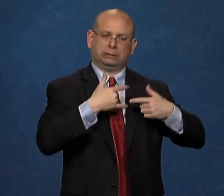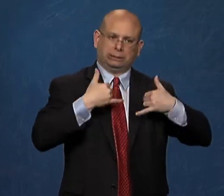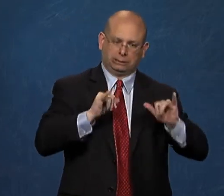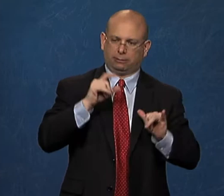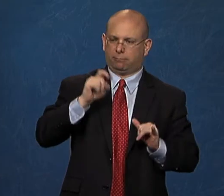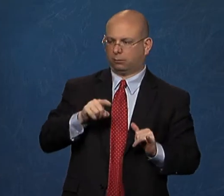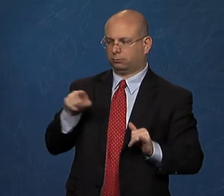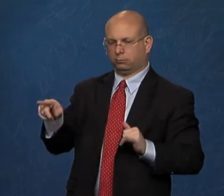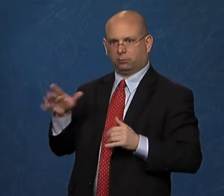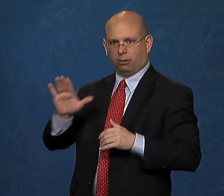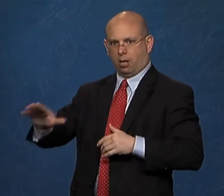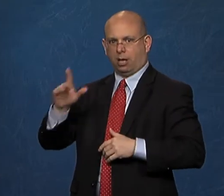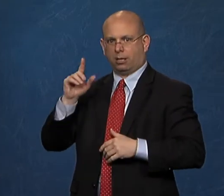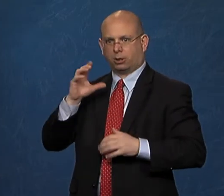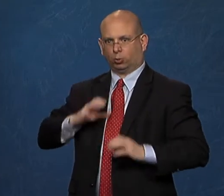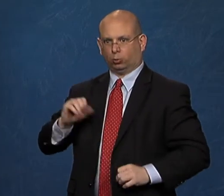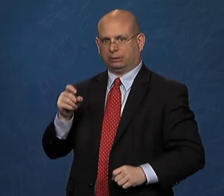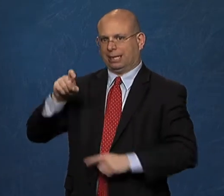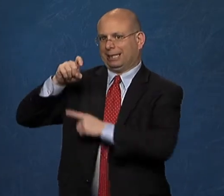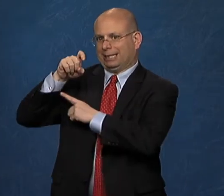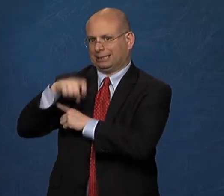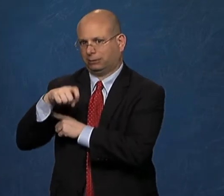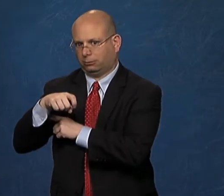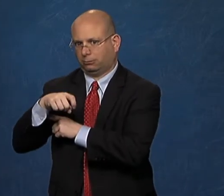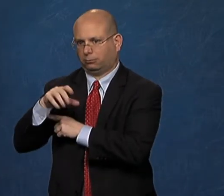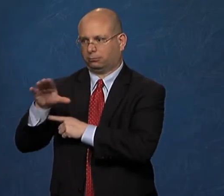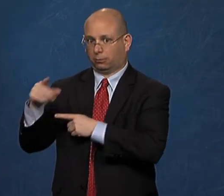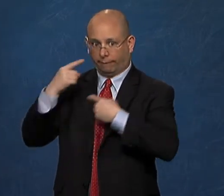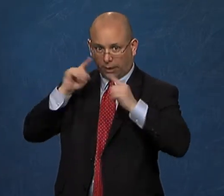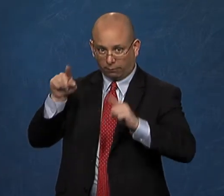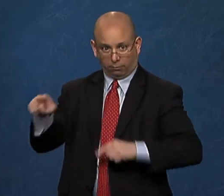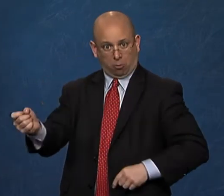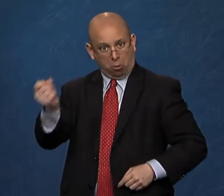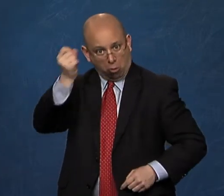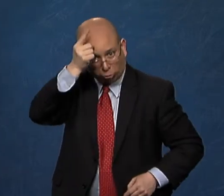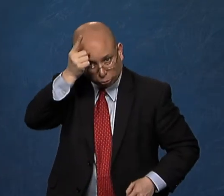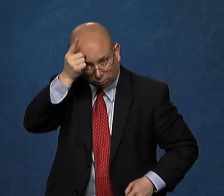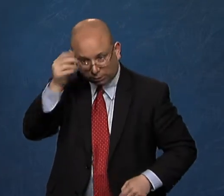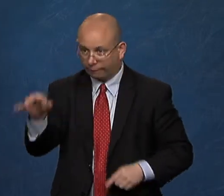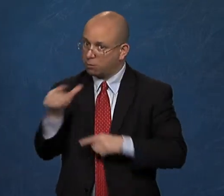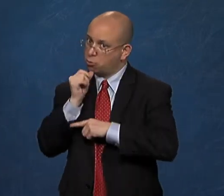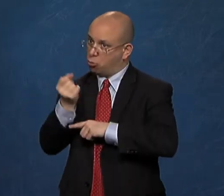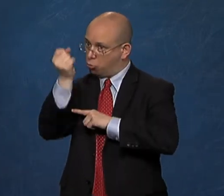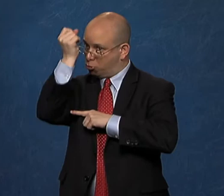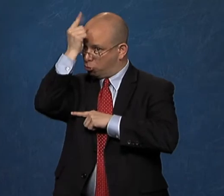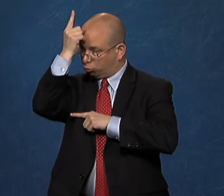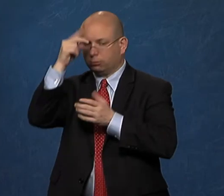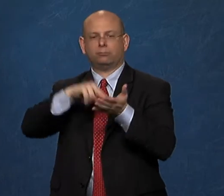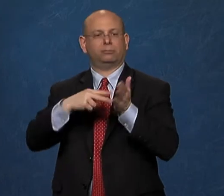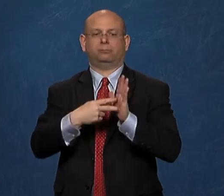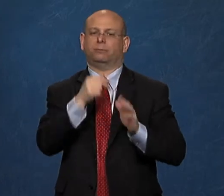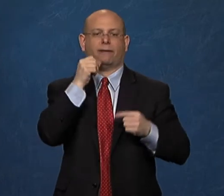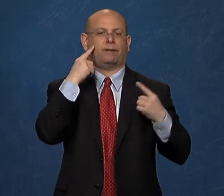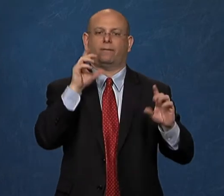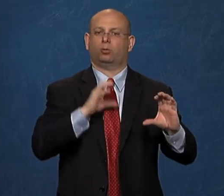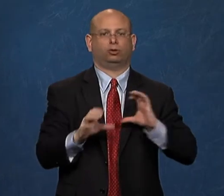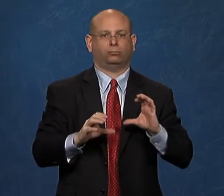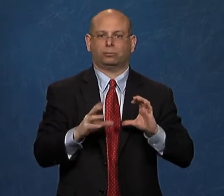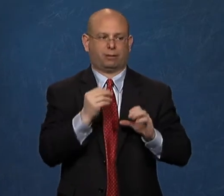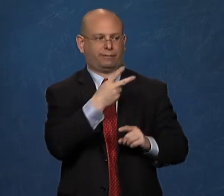terms of the quality of sound and video, but it is up to the consumer to determine whether or not their needs are going to be met and whether or not this communication